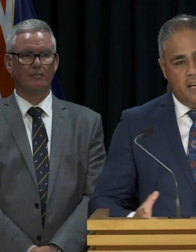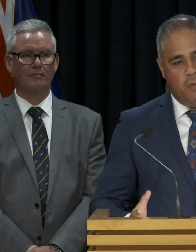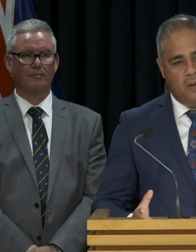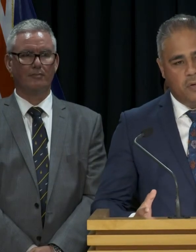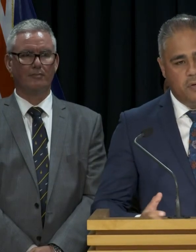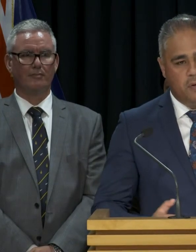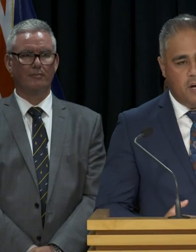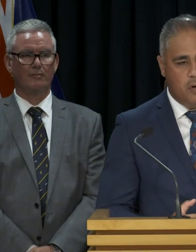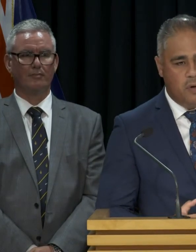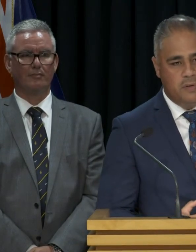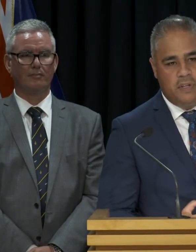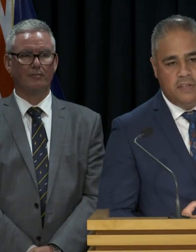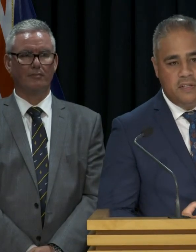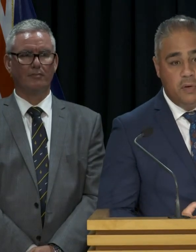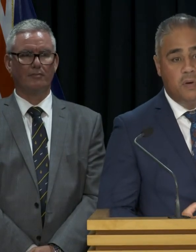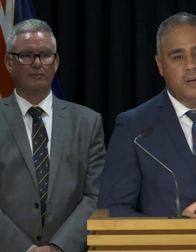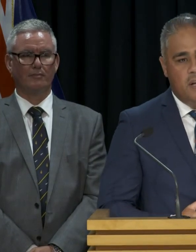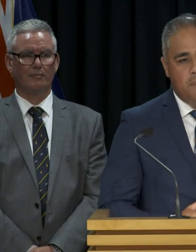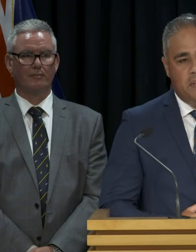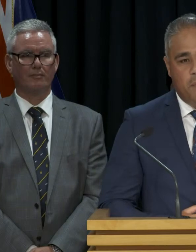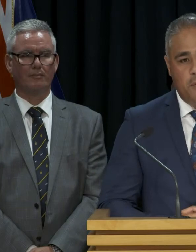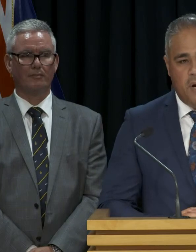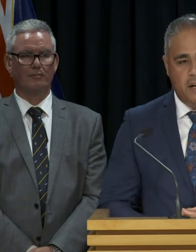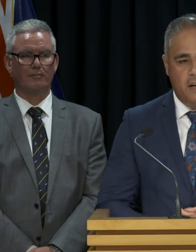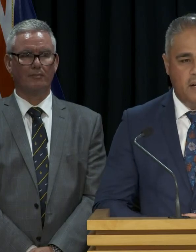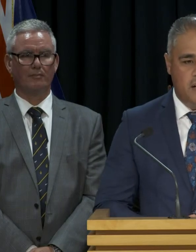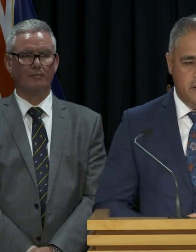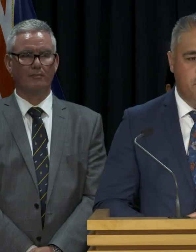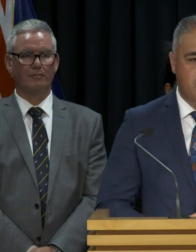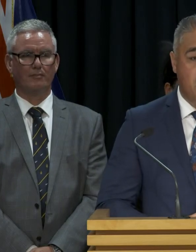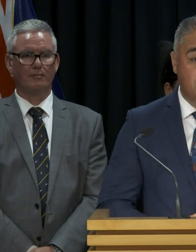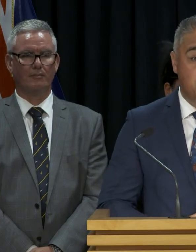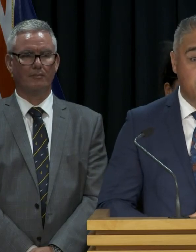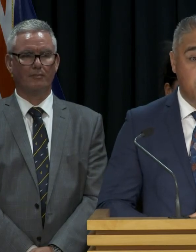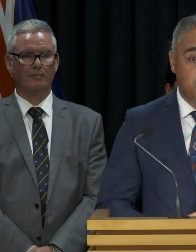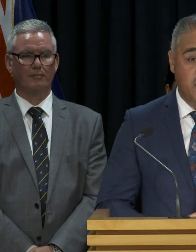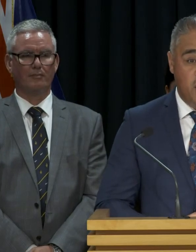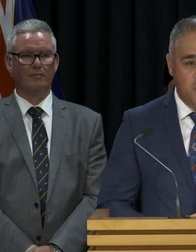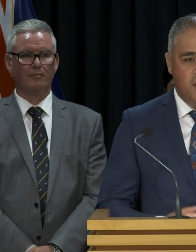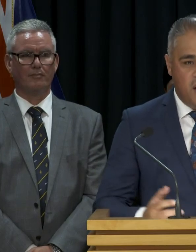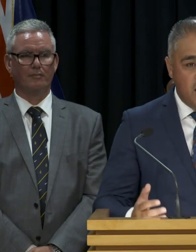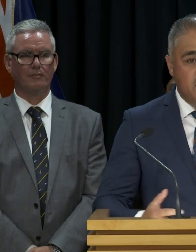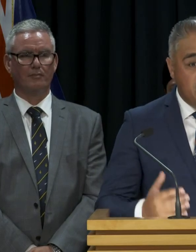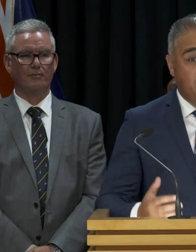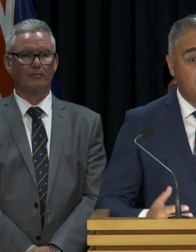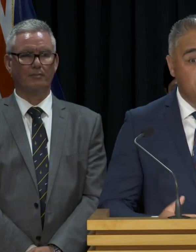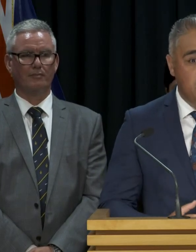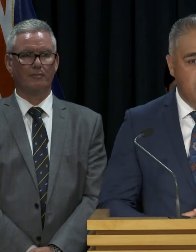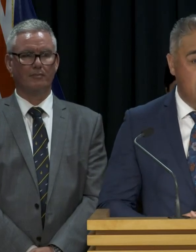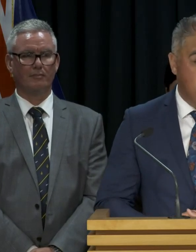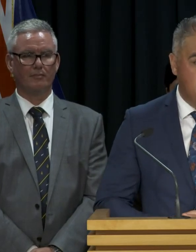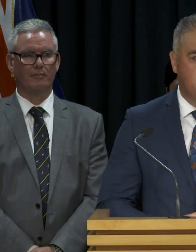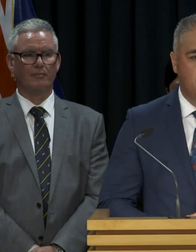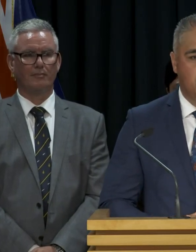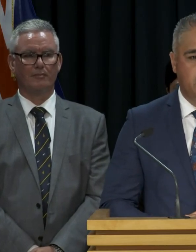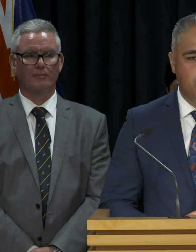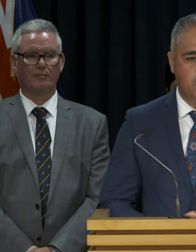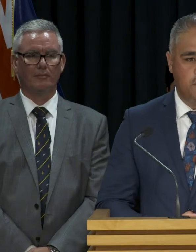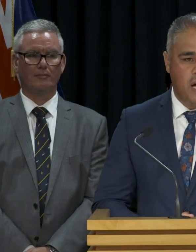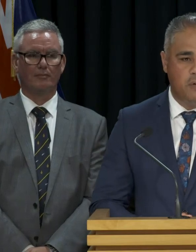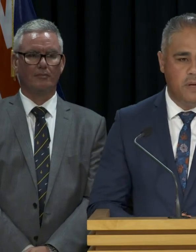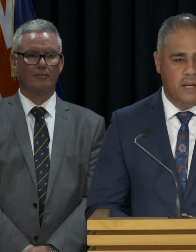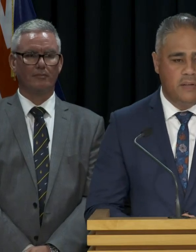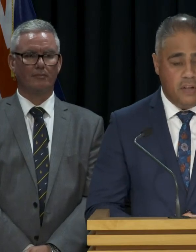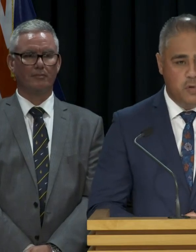I tēnei wātonu ka aro atu te titiro me te maumahara ki te pakanga tuarua o te ao. Aine ka whakanuia e mātou o te